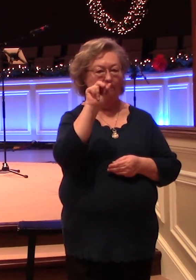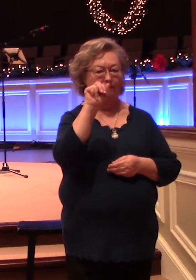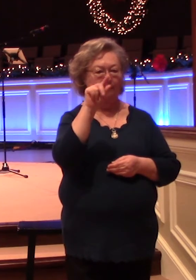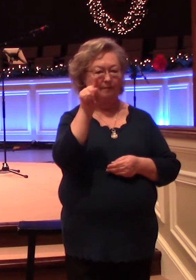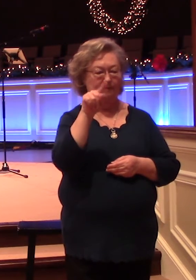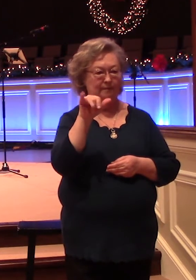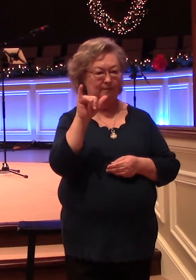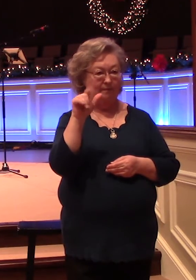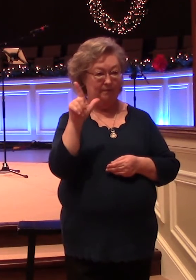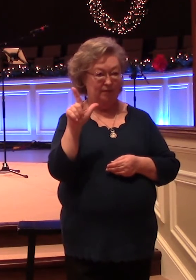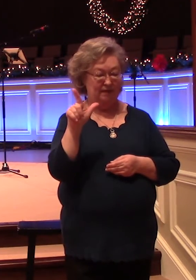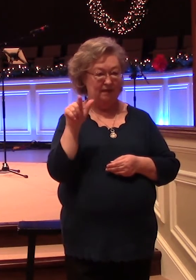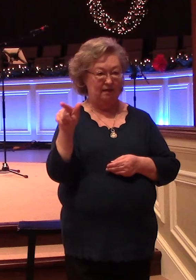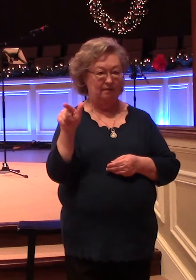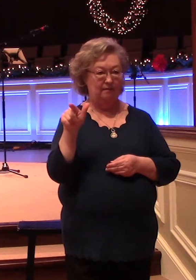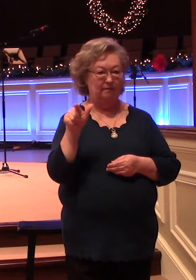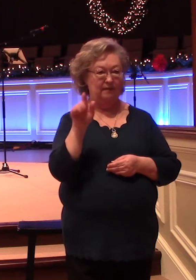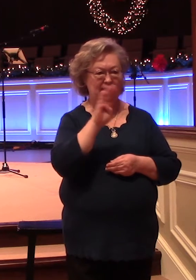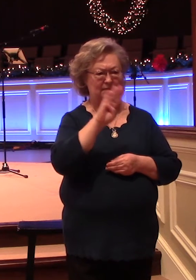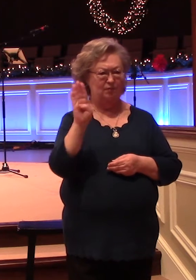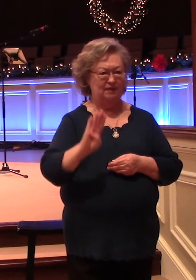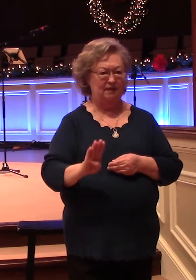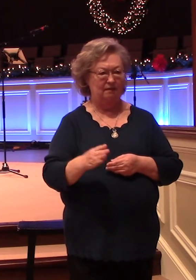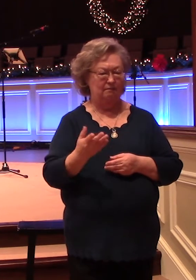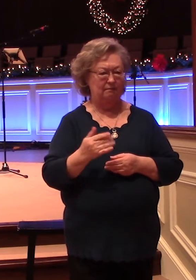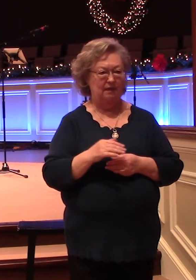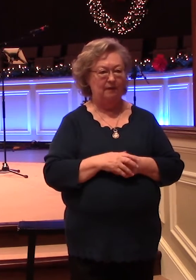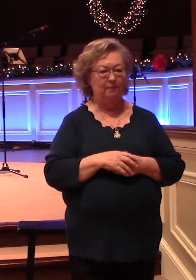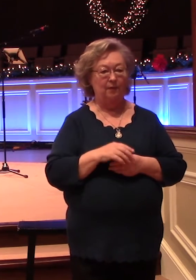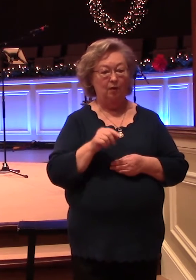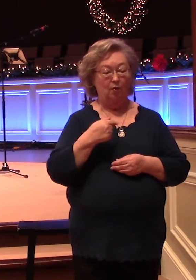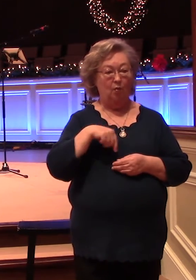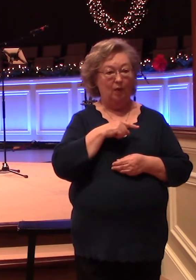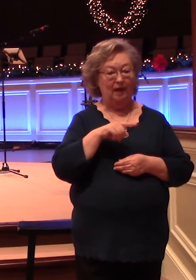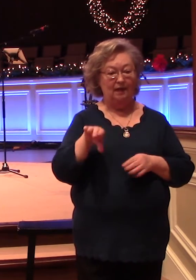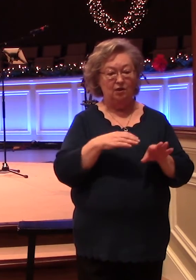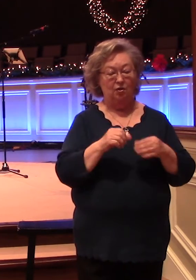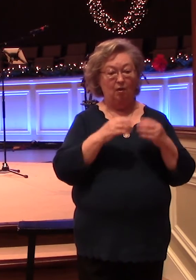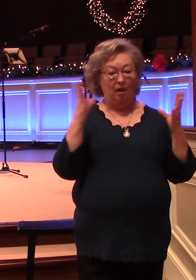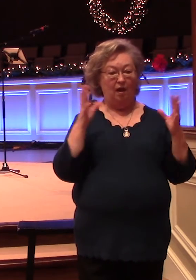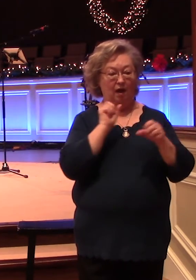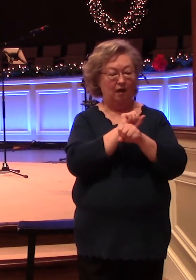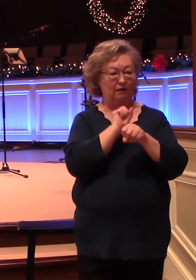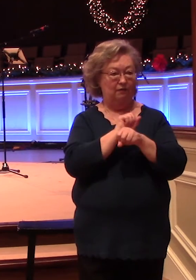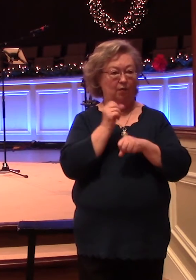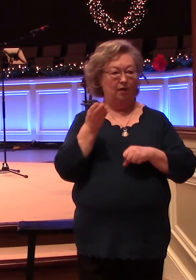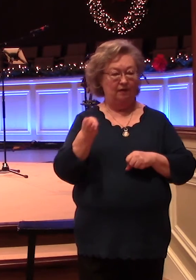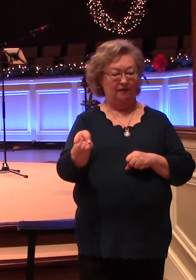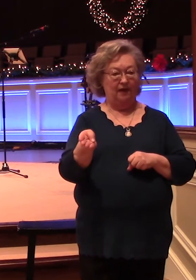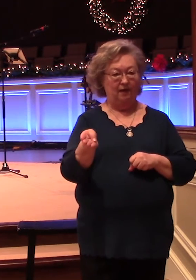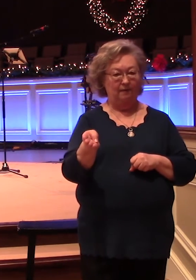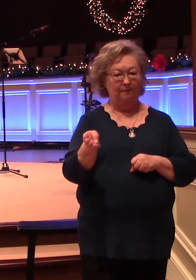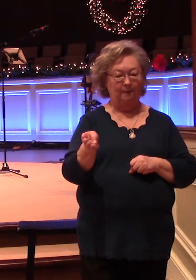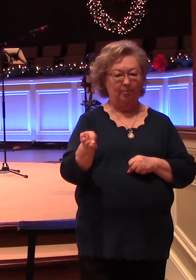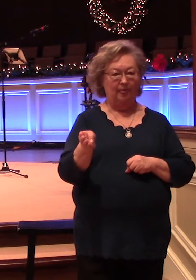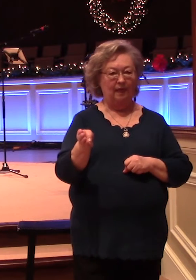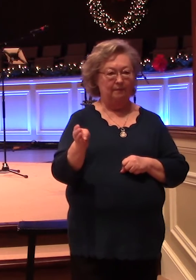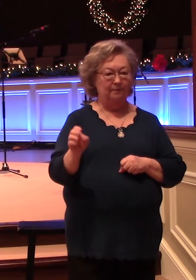and a church team that we do a lot of work with in Brazil. Well, another mission partner that they have is Samaritan's